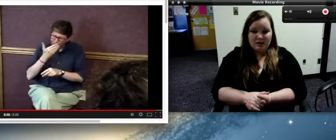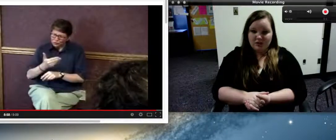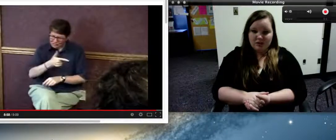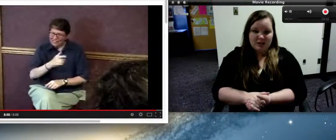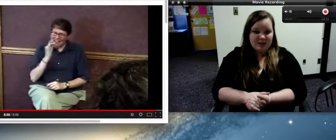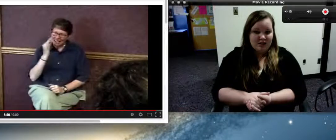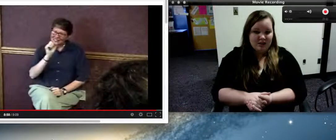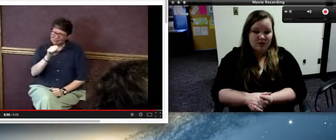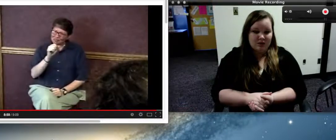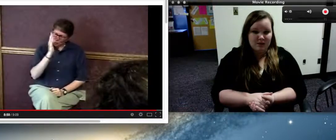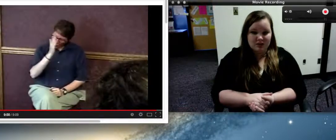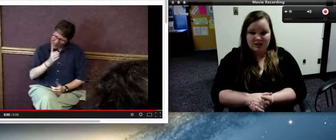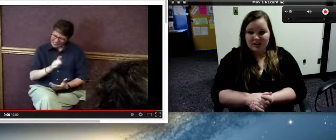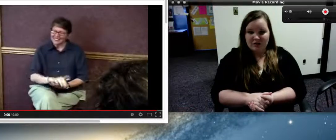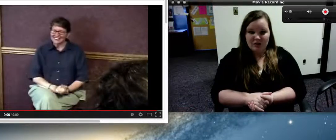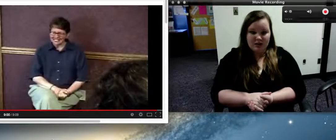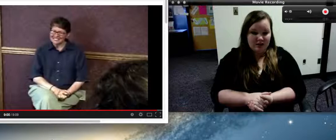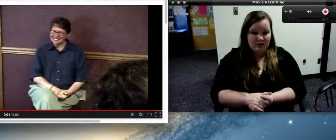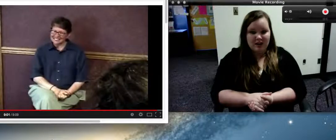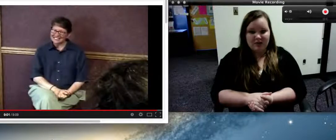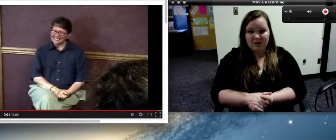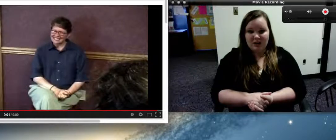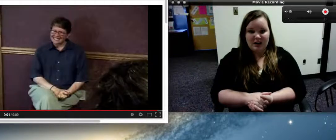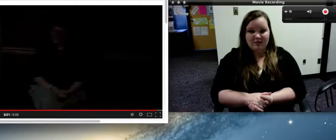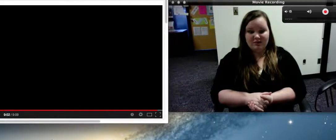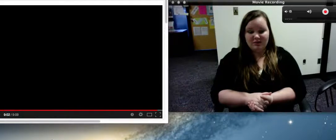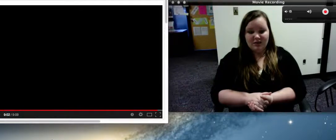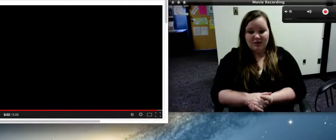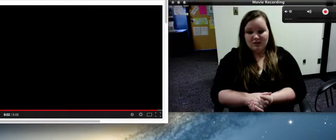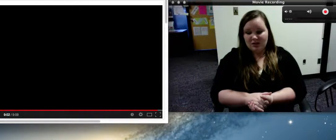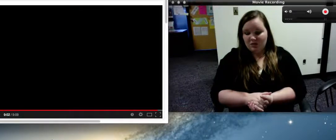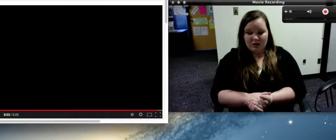Okay, I just want to let you know that we're going to make sure to take really good care of your cat.